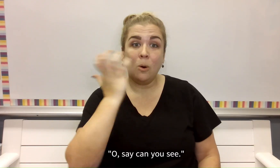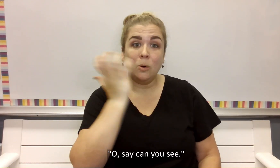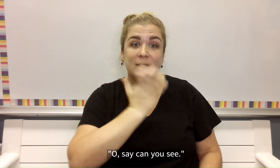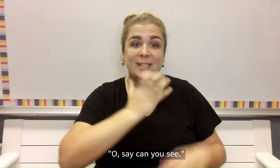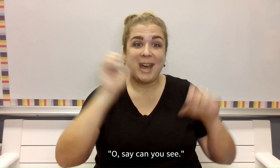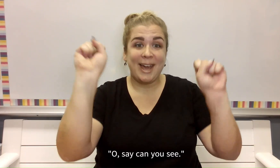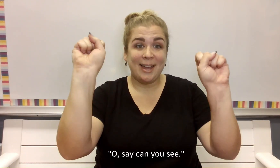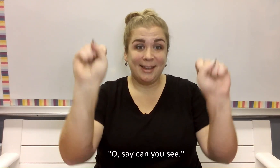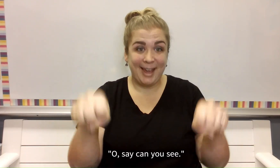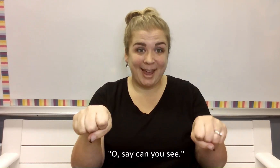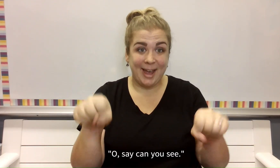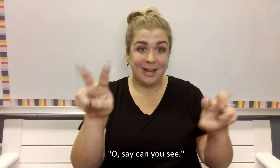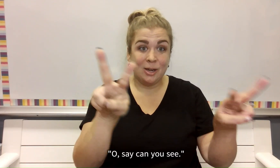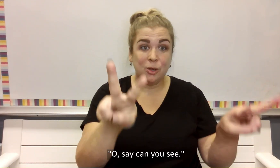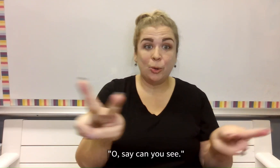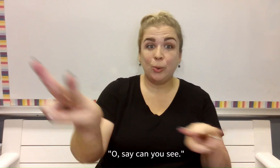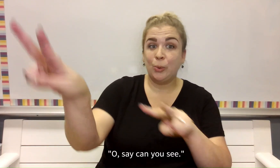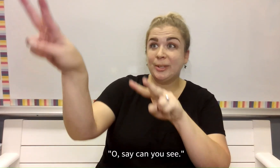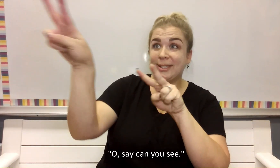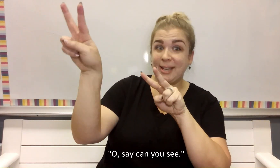"Oh, say, can you see?"